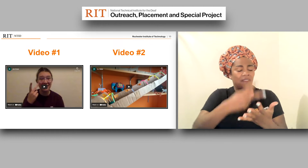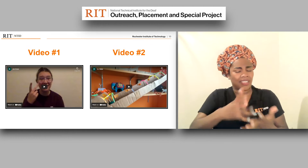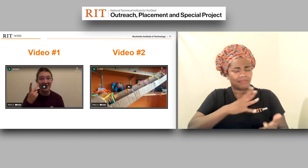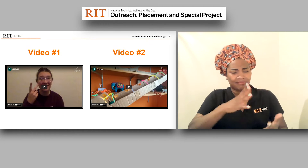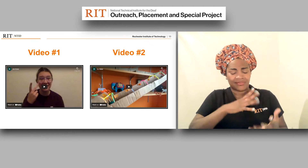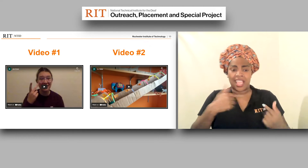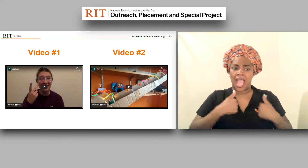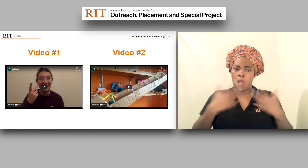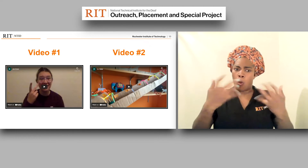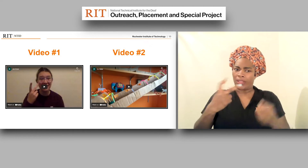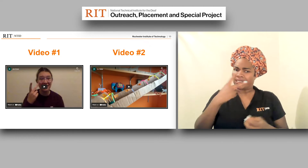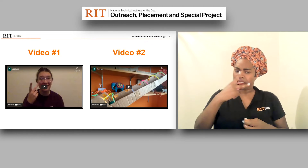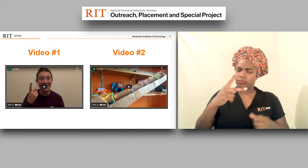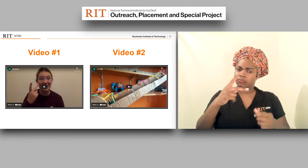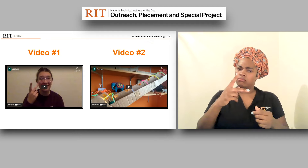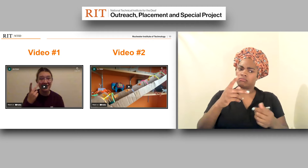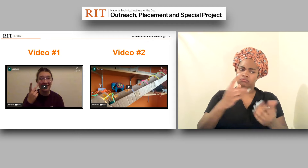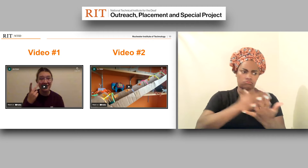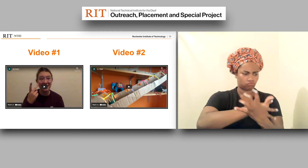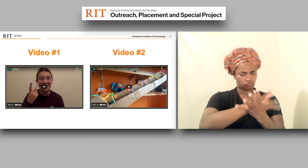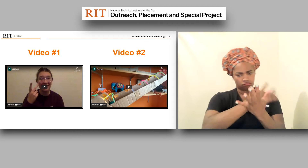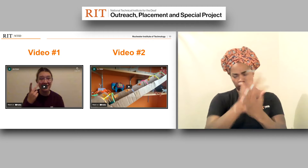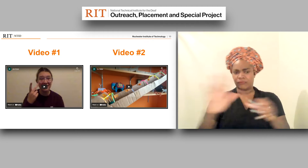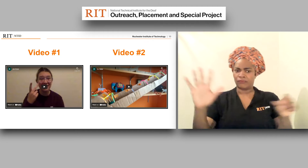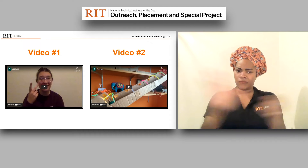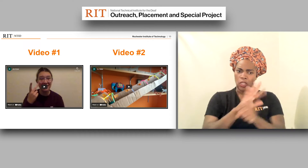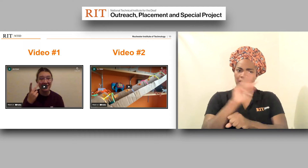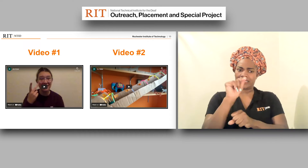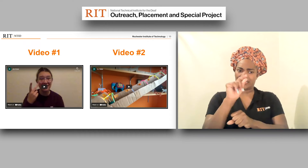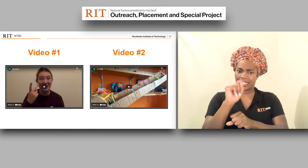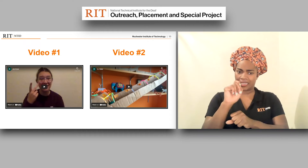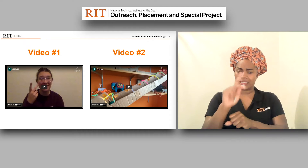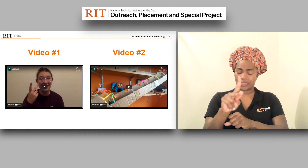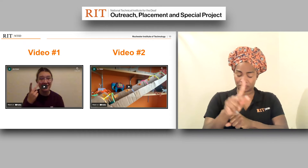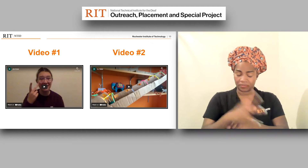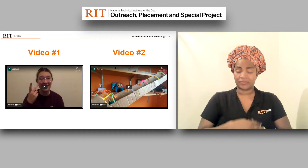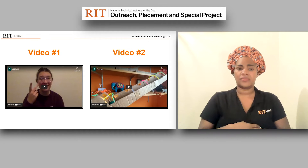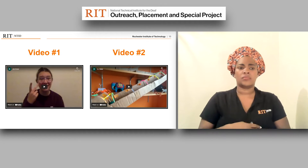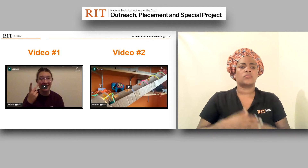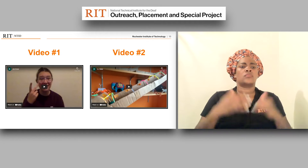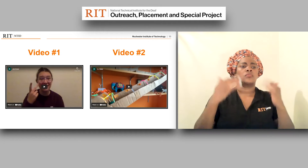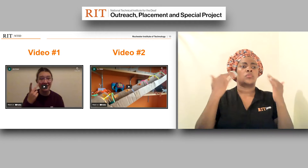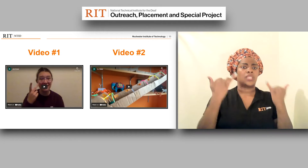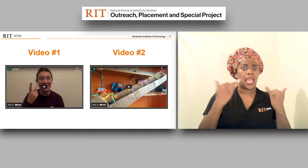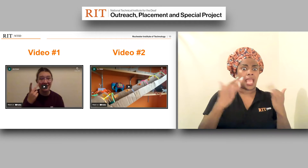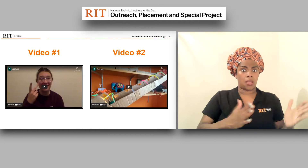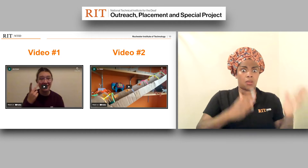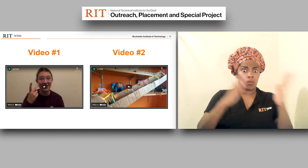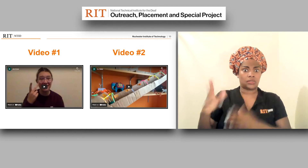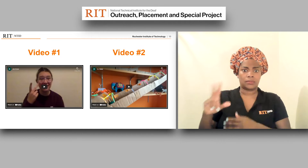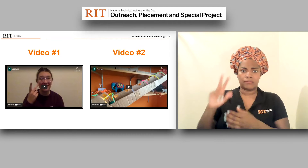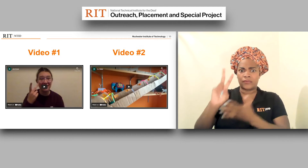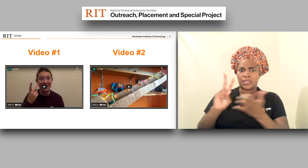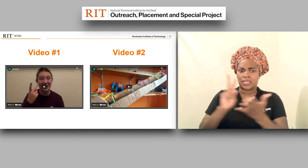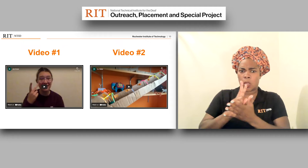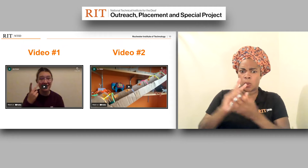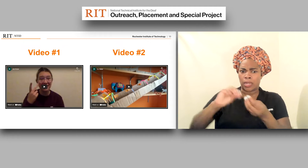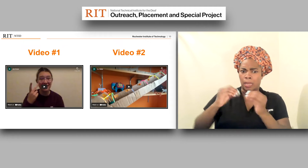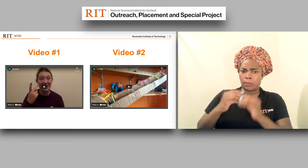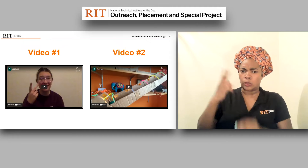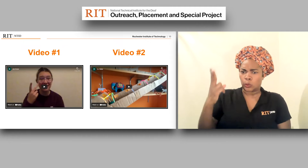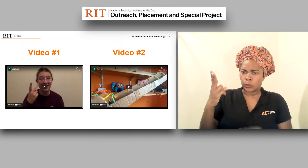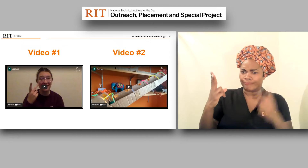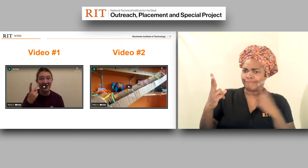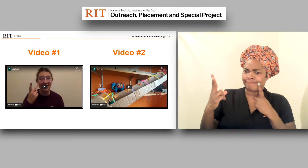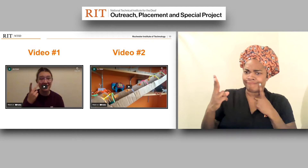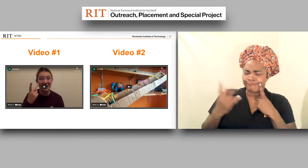go all the way through, all the connection. And then now look at video 2.